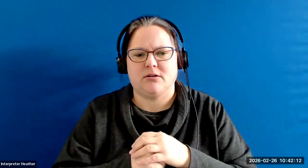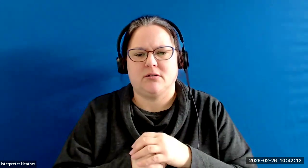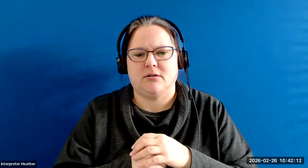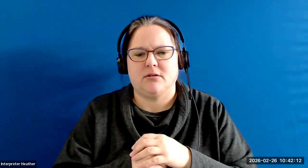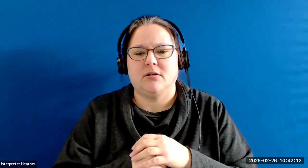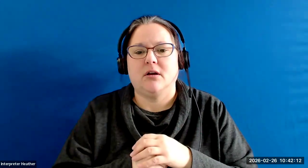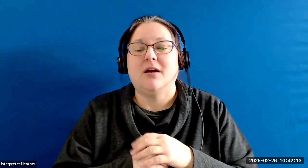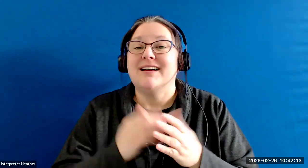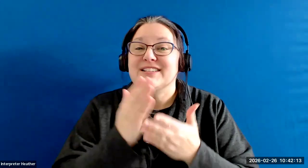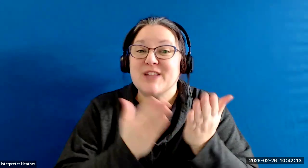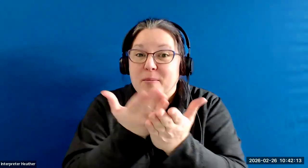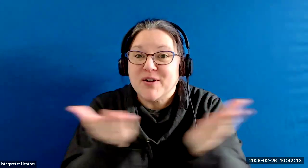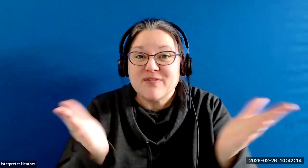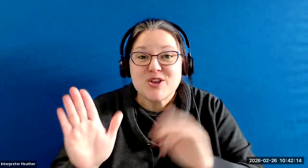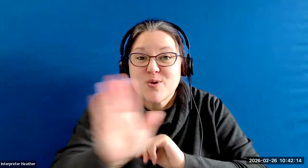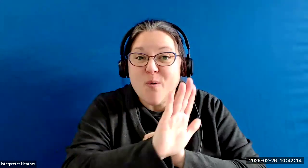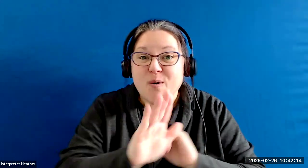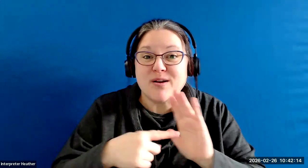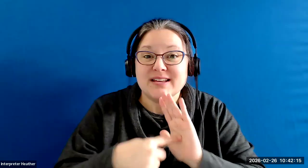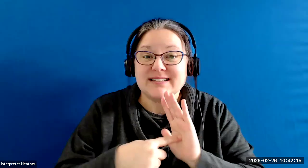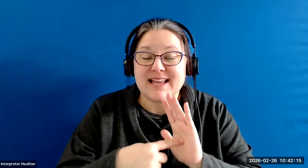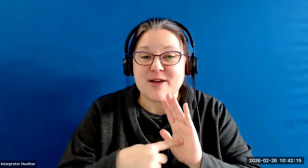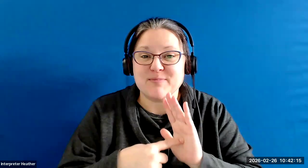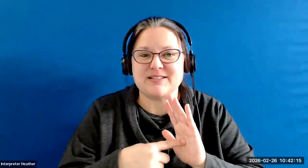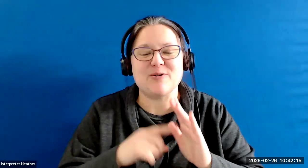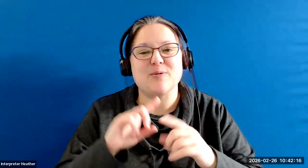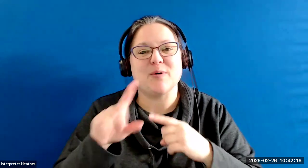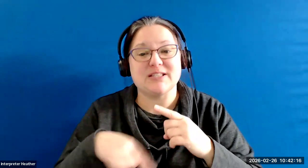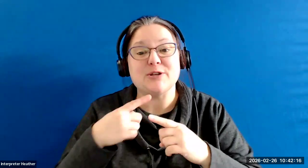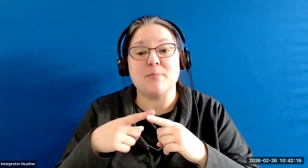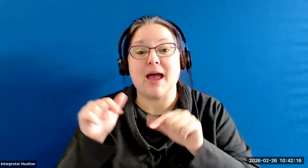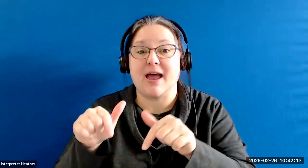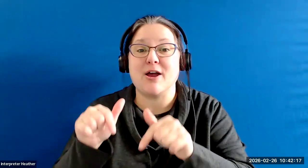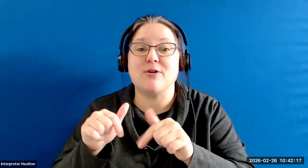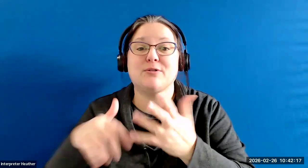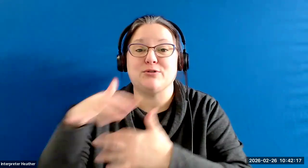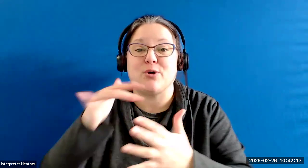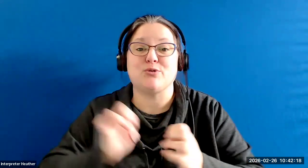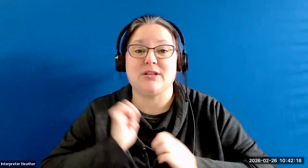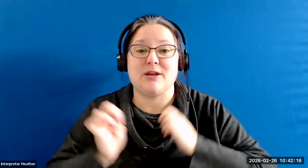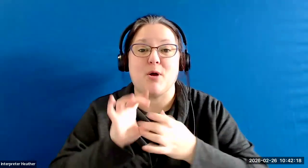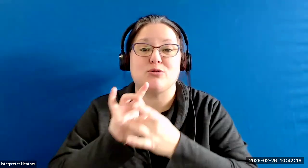of those examples that you all gave would be around social and emotional connection.